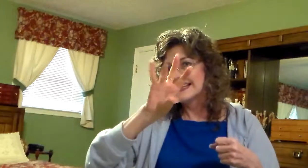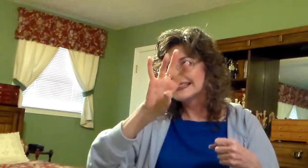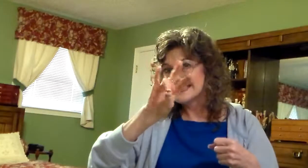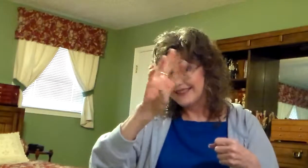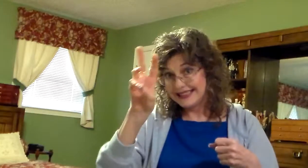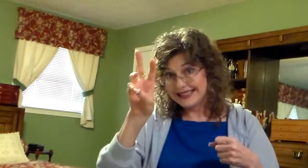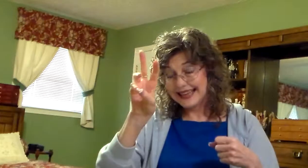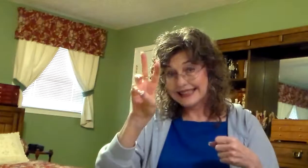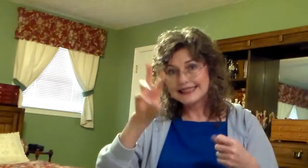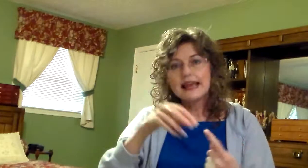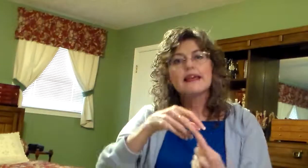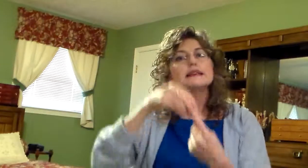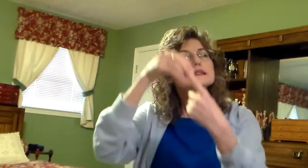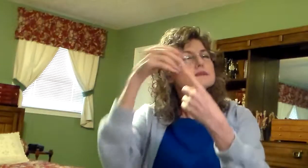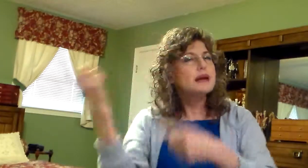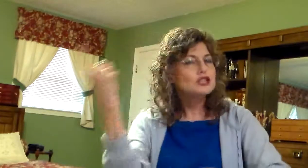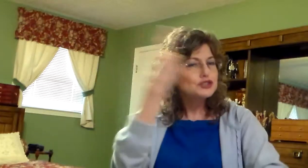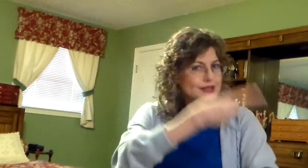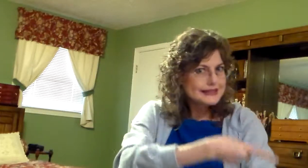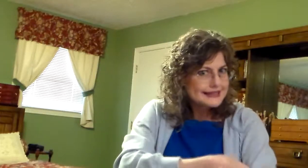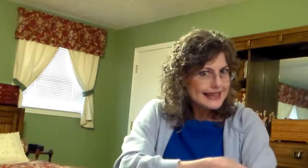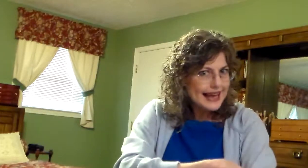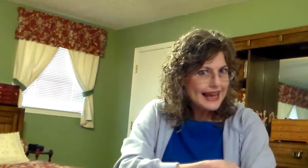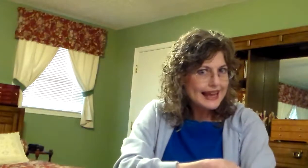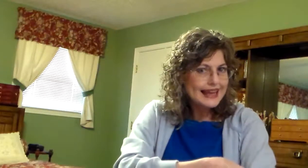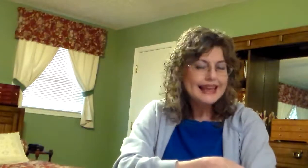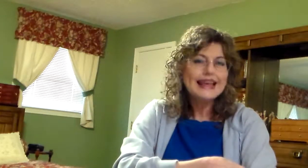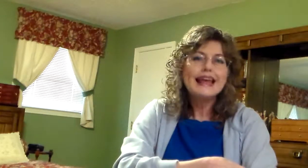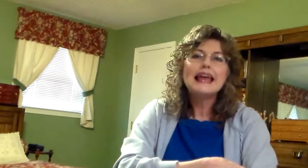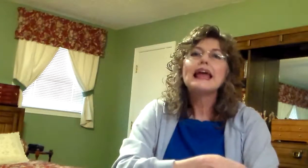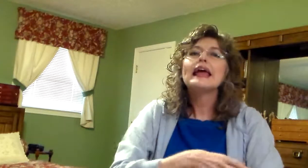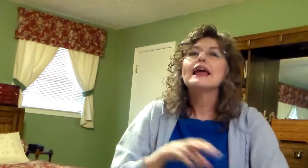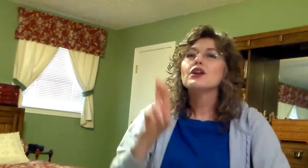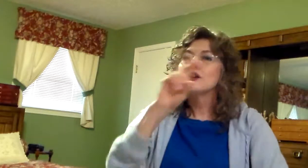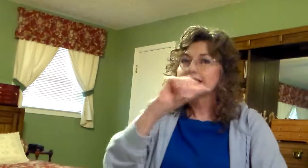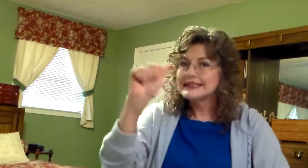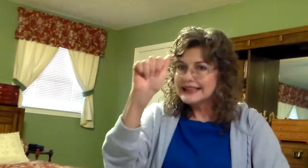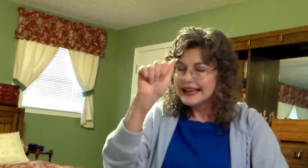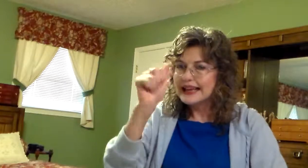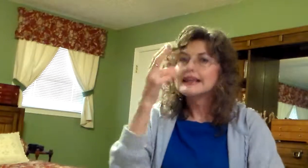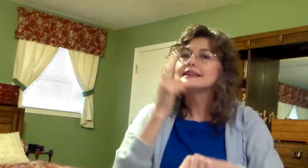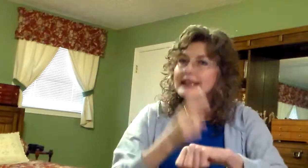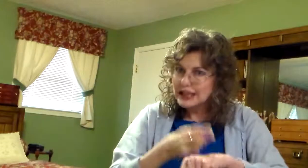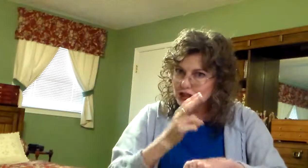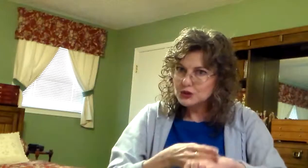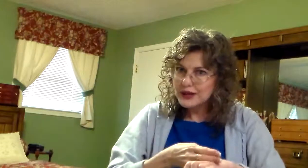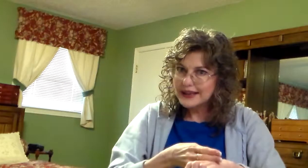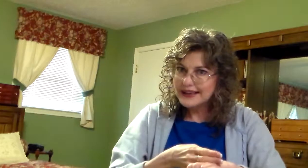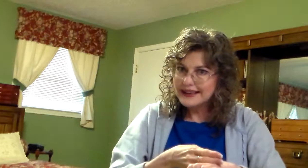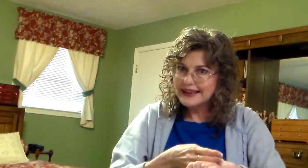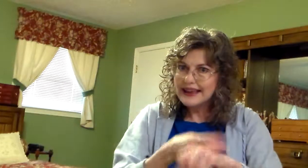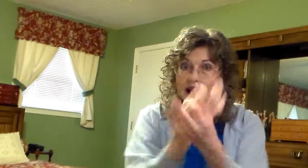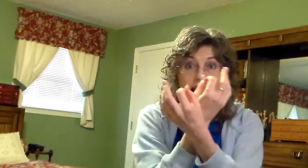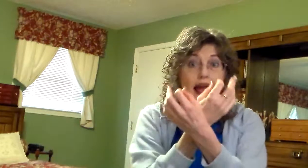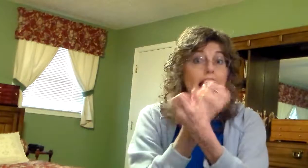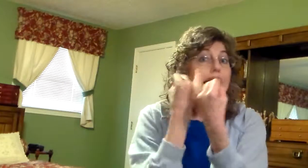American history. That is the day that America had declared its independence from Britain. So you know, in the summer we